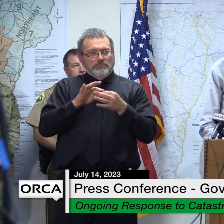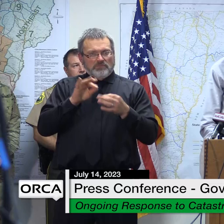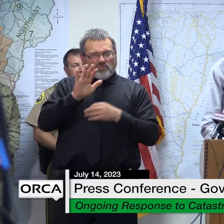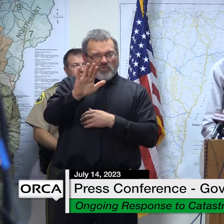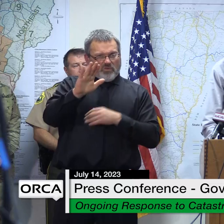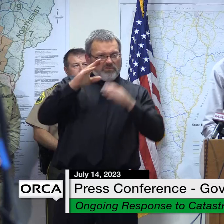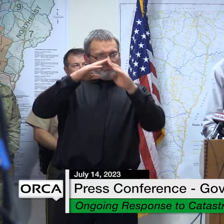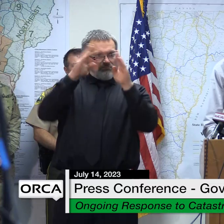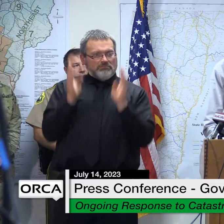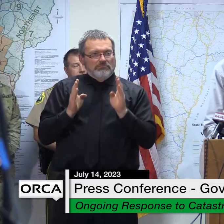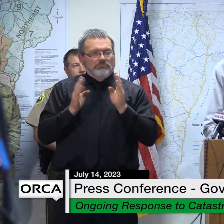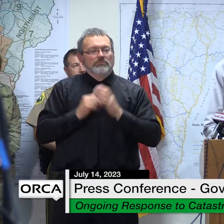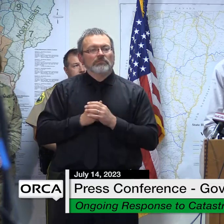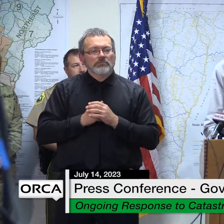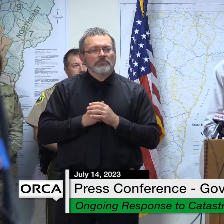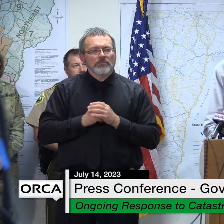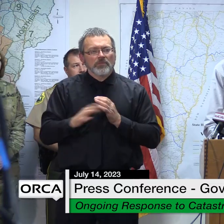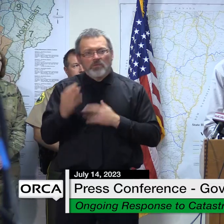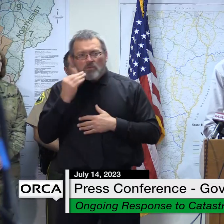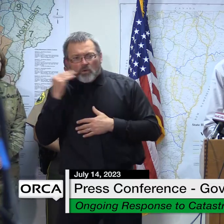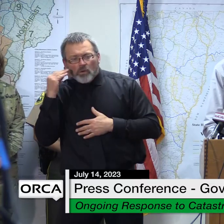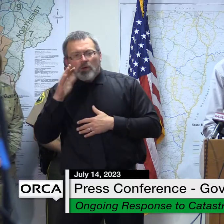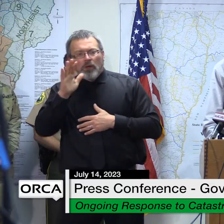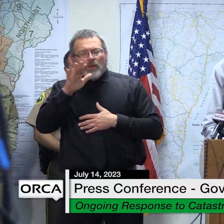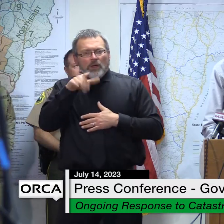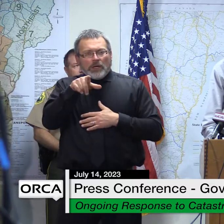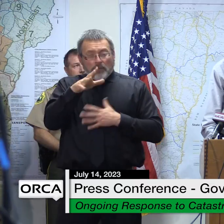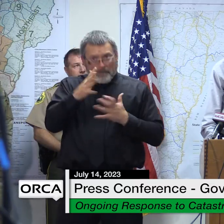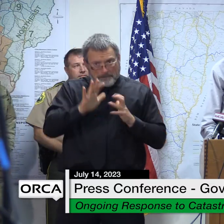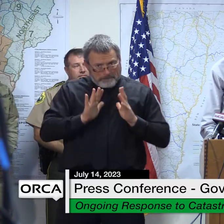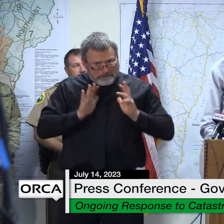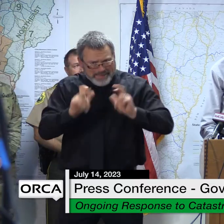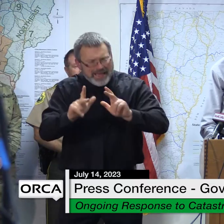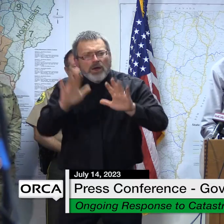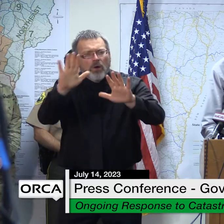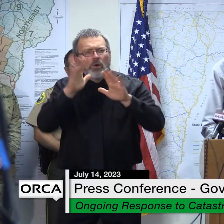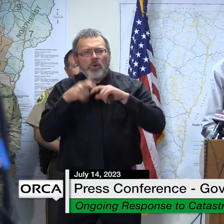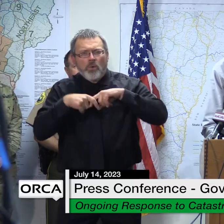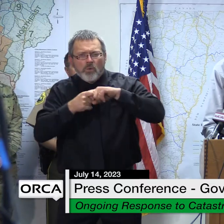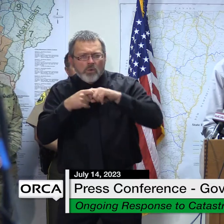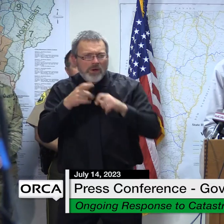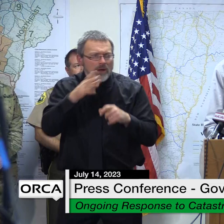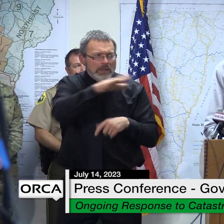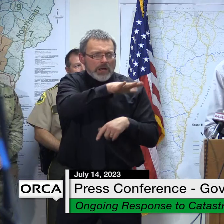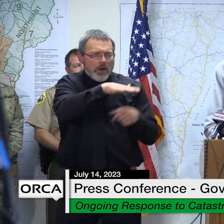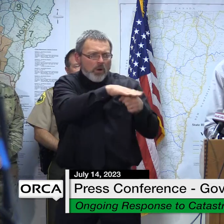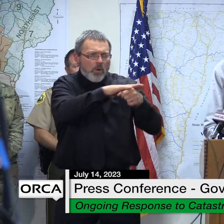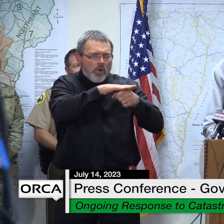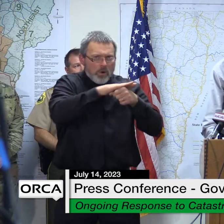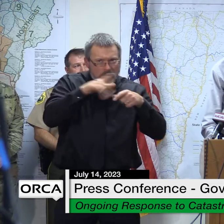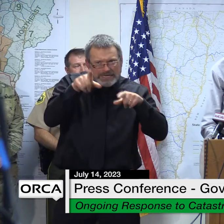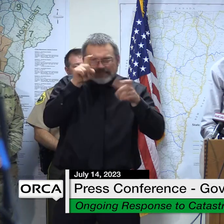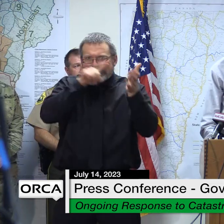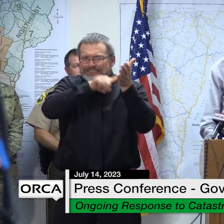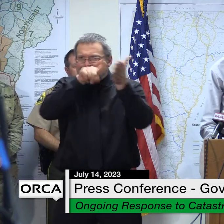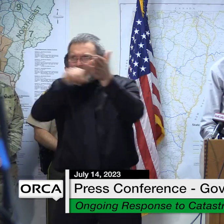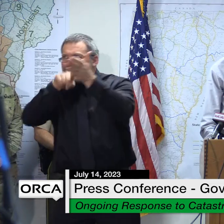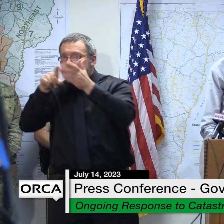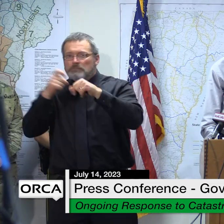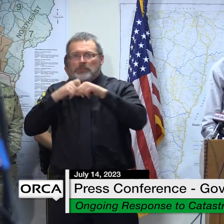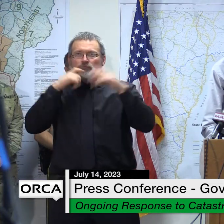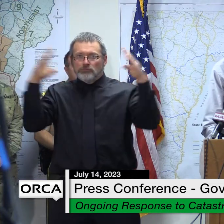and standing water has gone down. Watch for any downed power lines, gas leaks, or damaged fuel